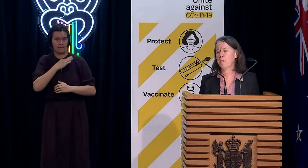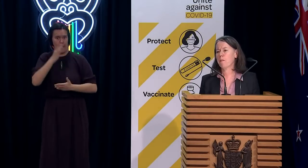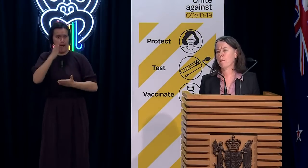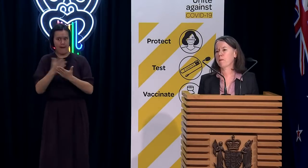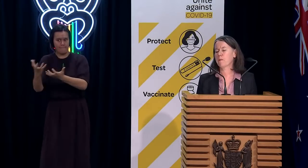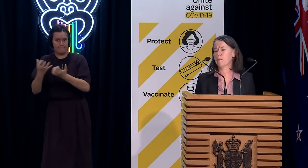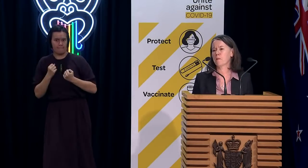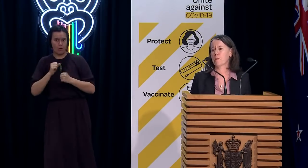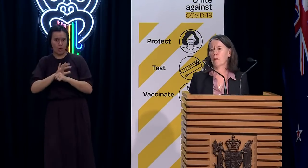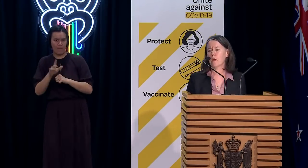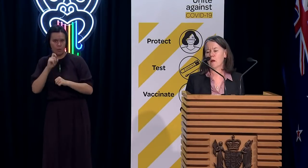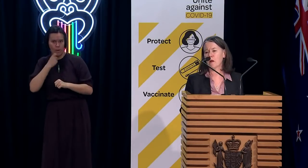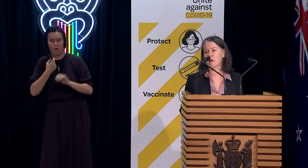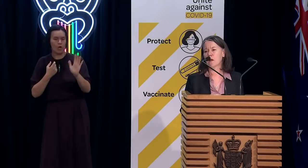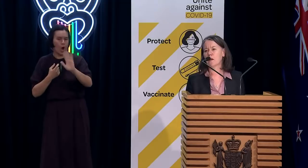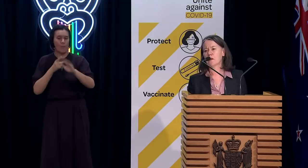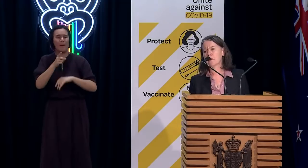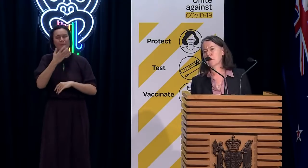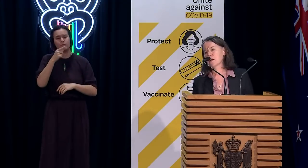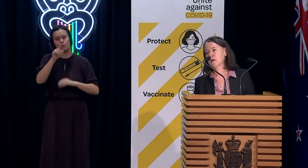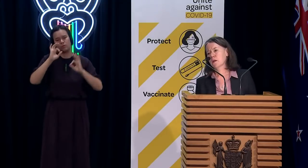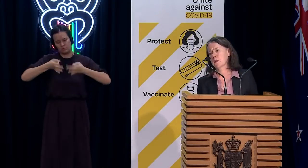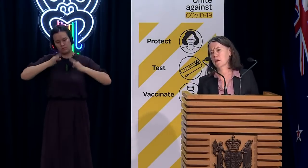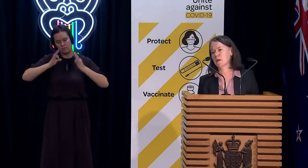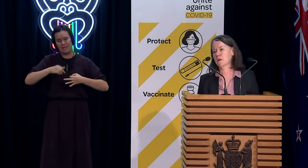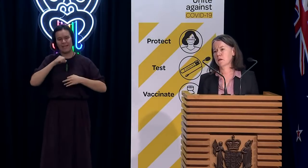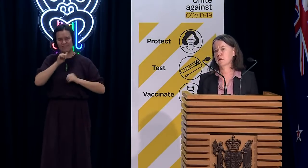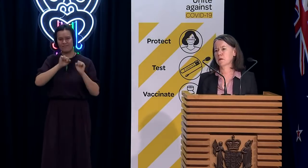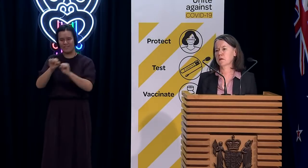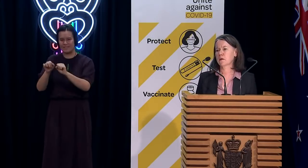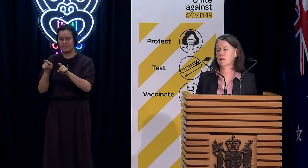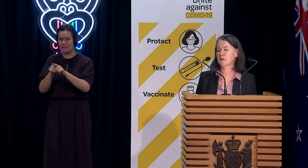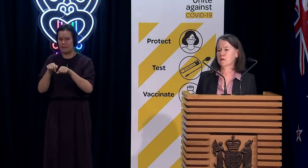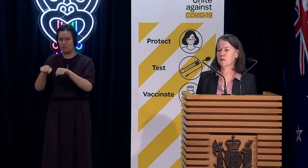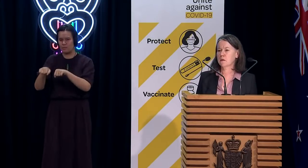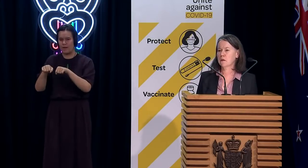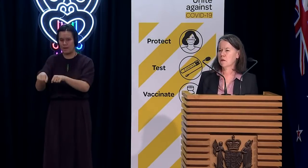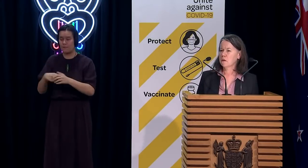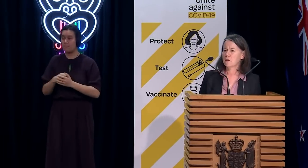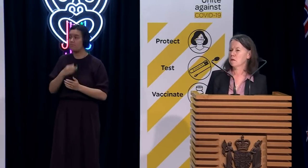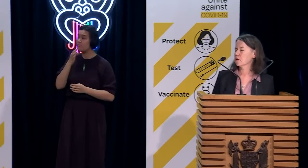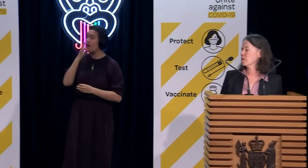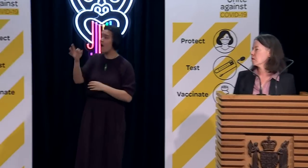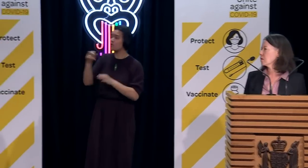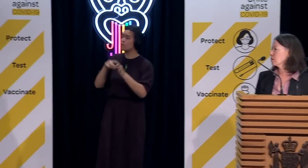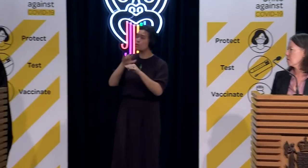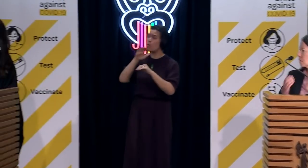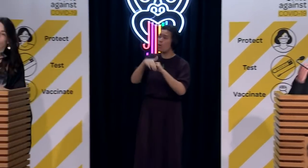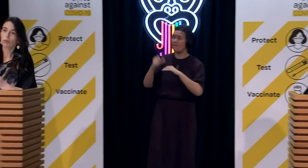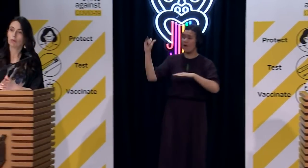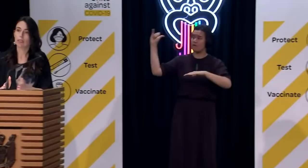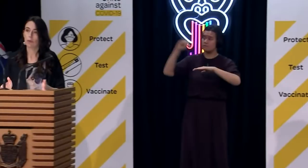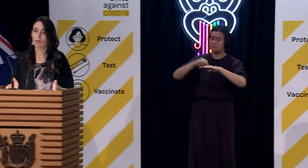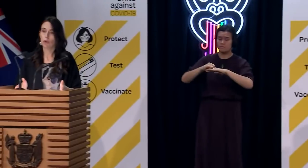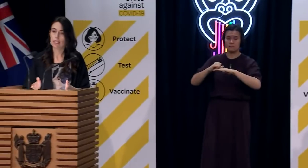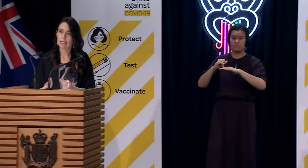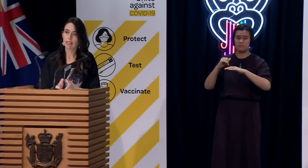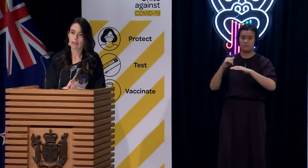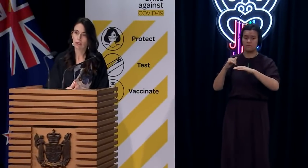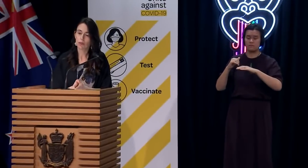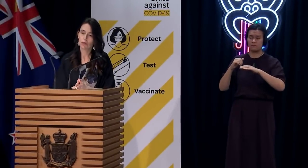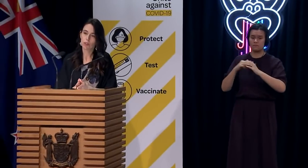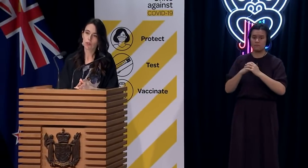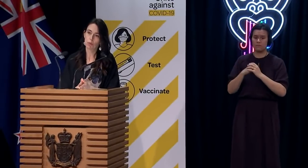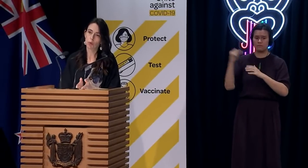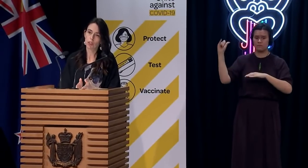border breaches, is Auckland's border controls, are they failing? No. Look, ultimately we've always